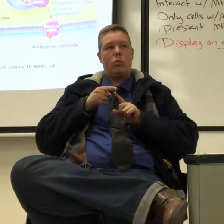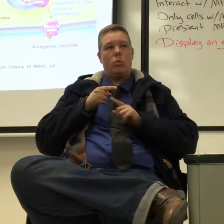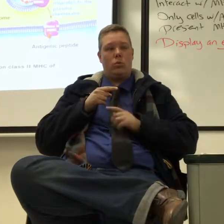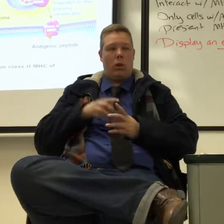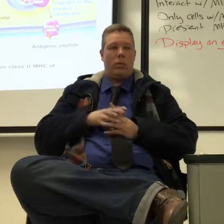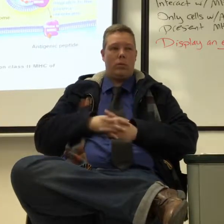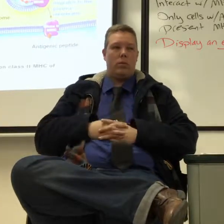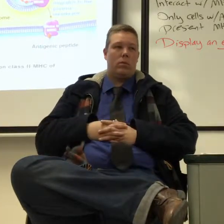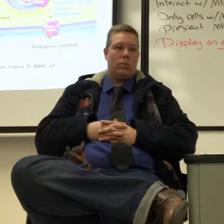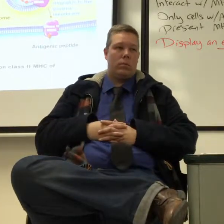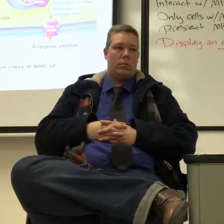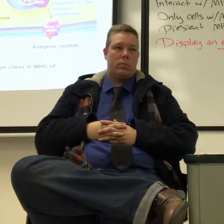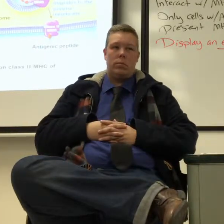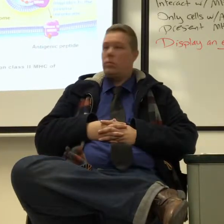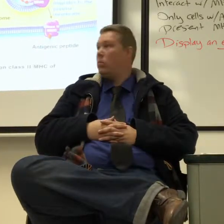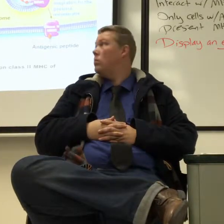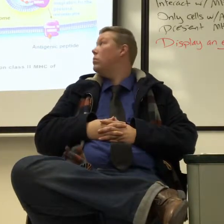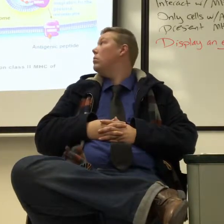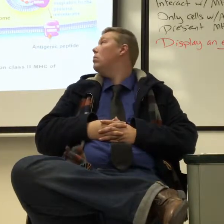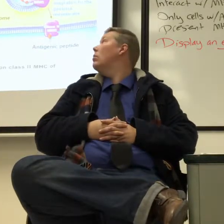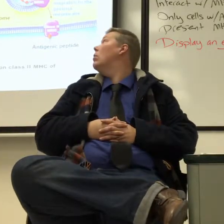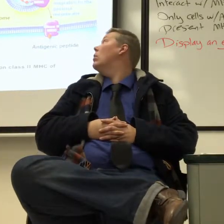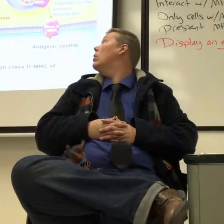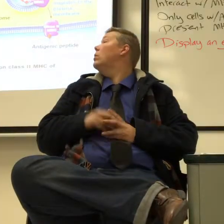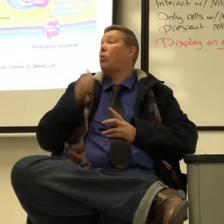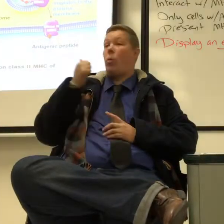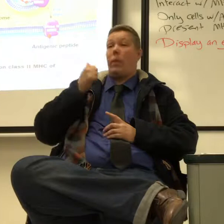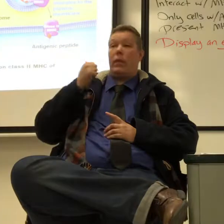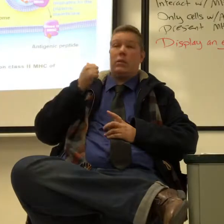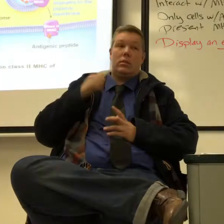So what you see here is, I don't know, let's say it's a